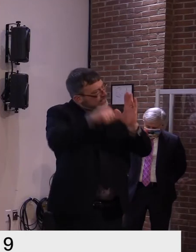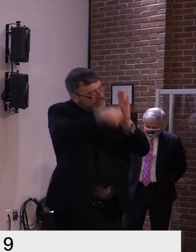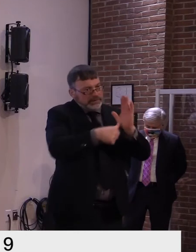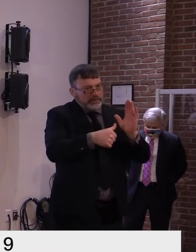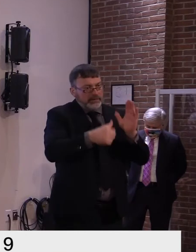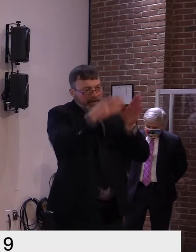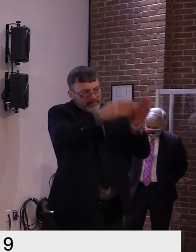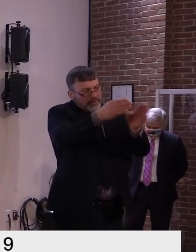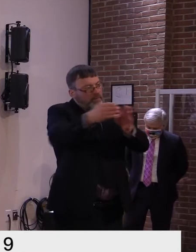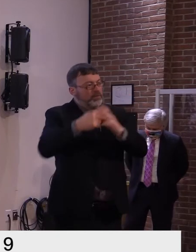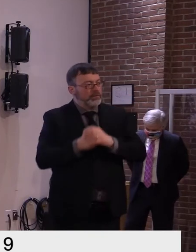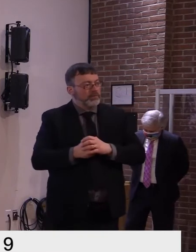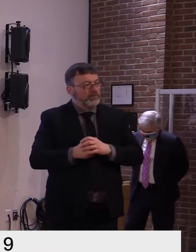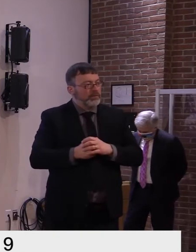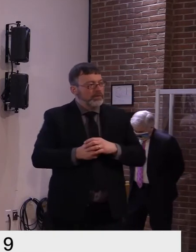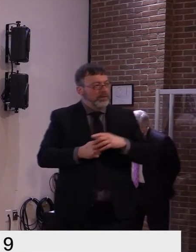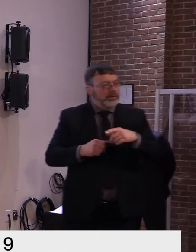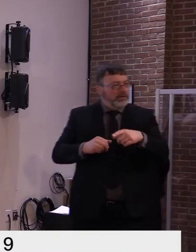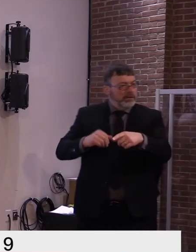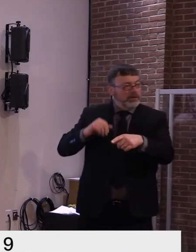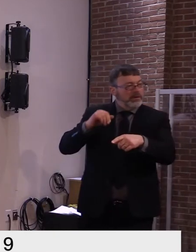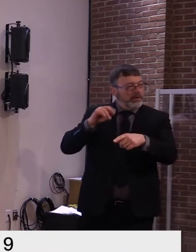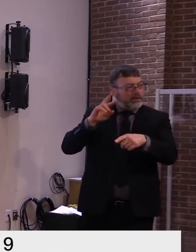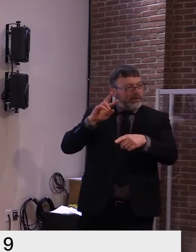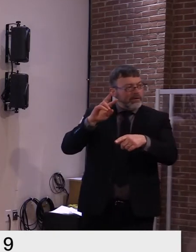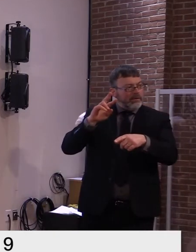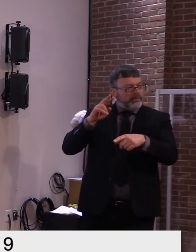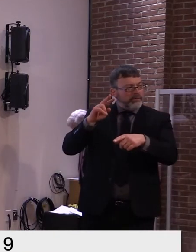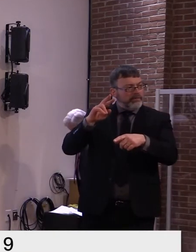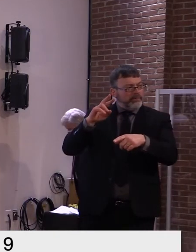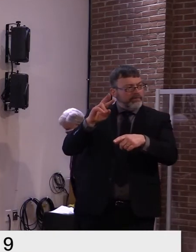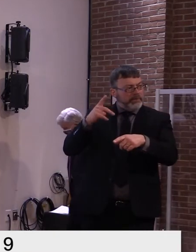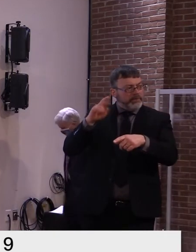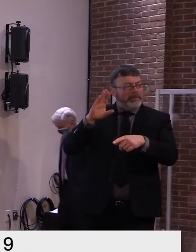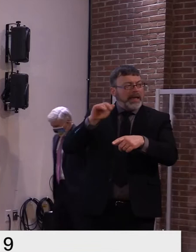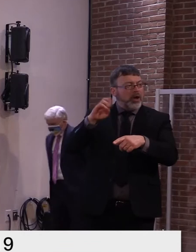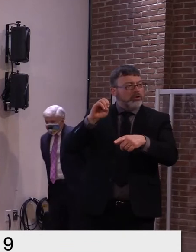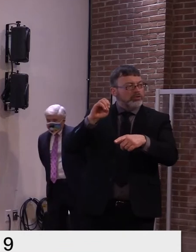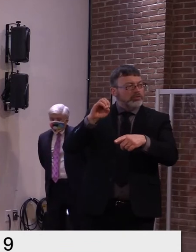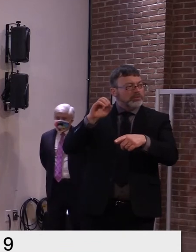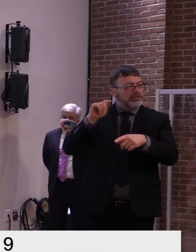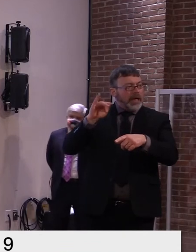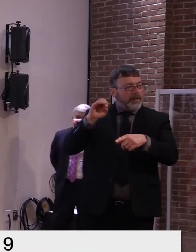So does that mean that buses full of people are still going in and out of the state?